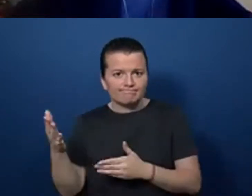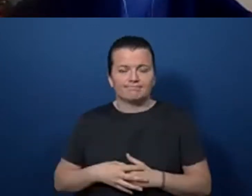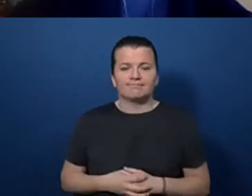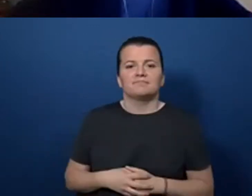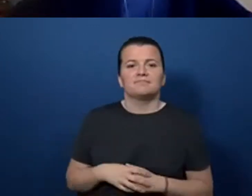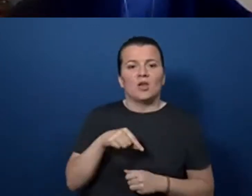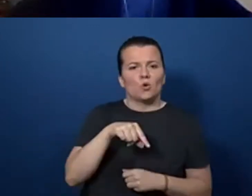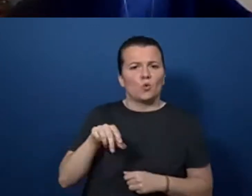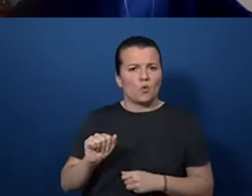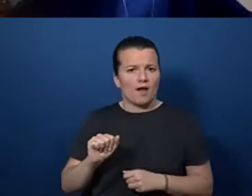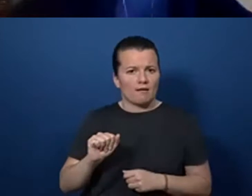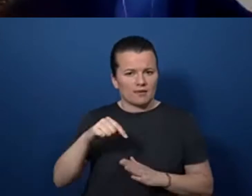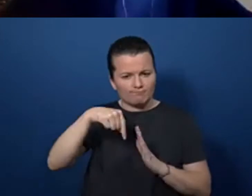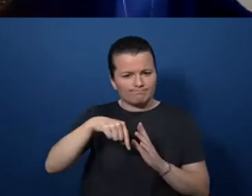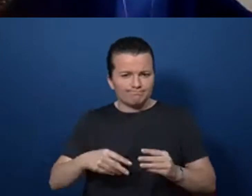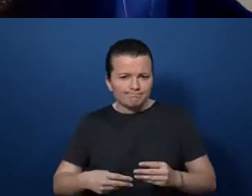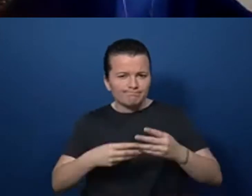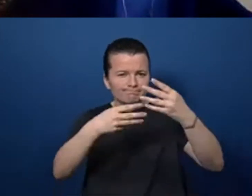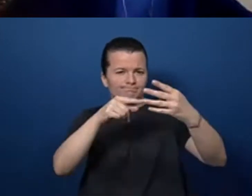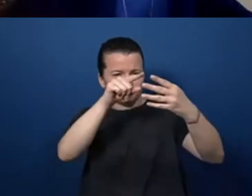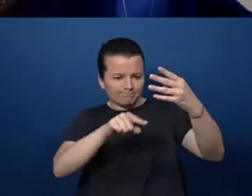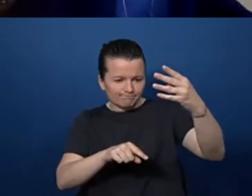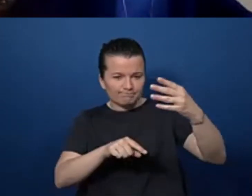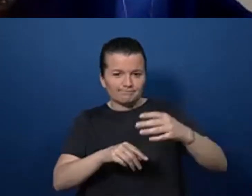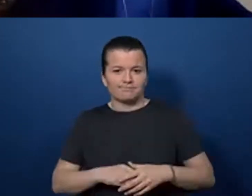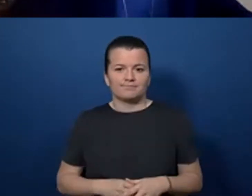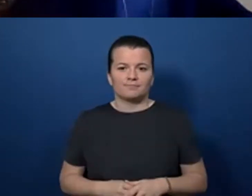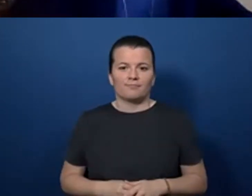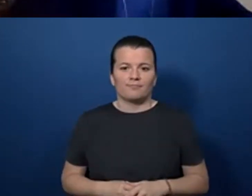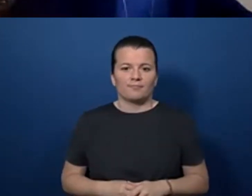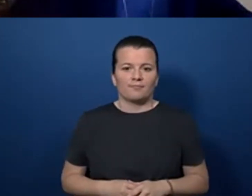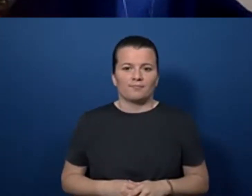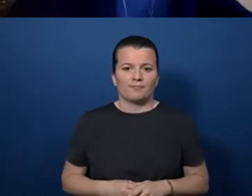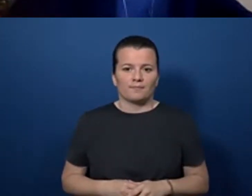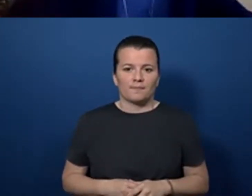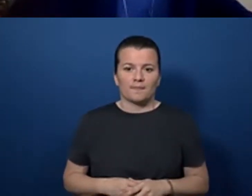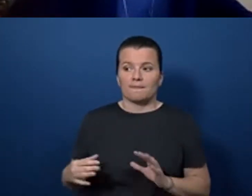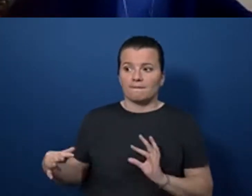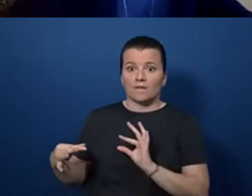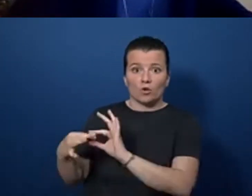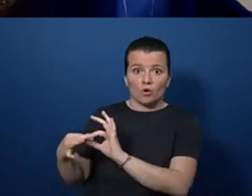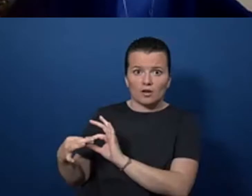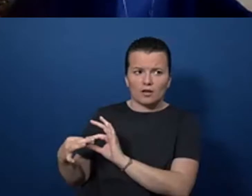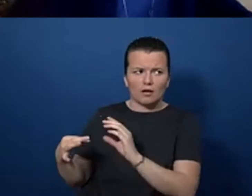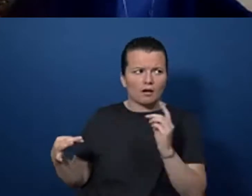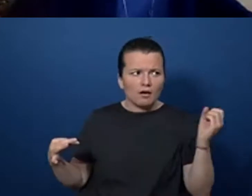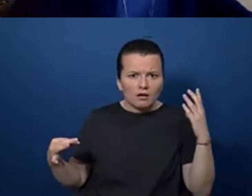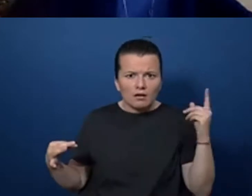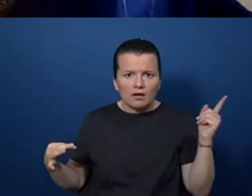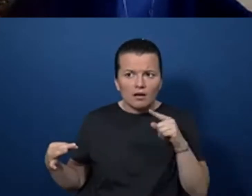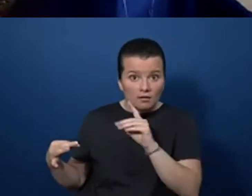questions. So my colleagues just tell me that he's reconnecting. I mean,